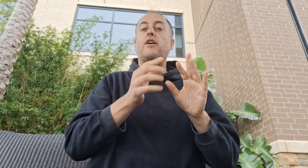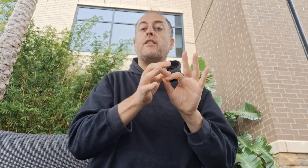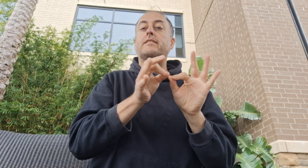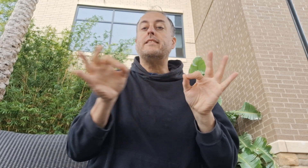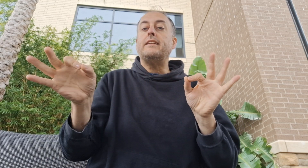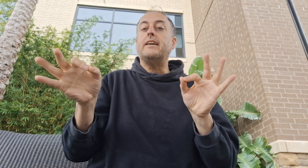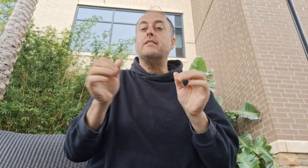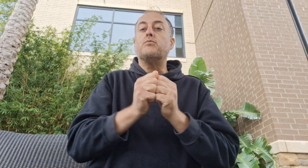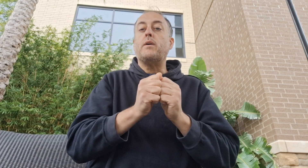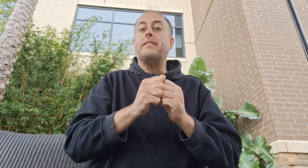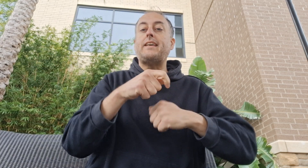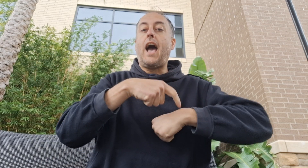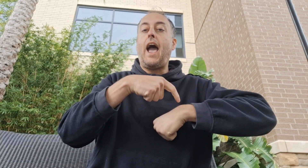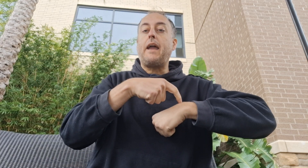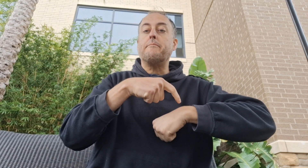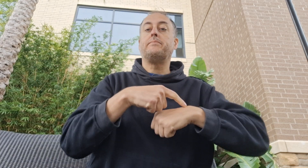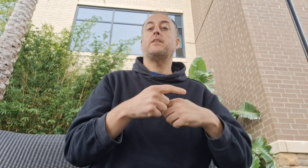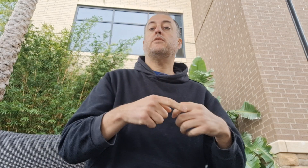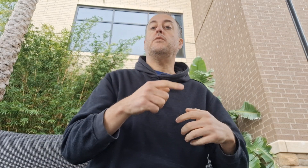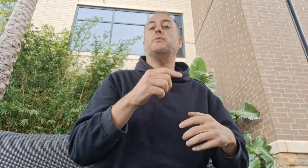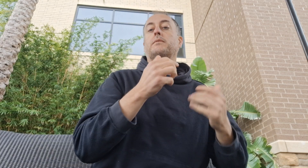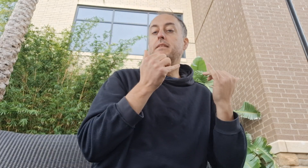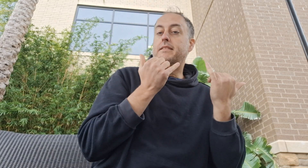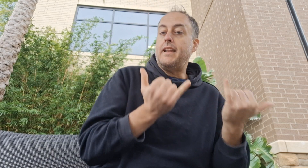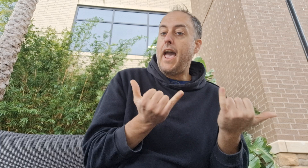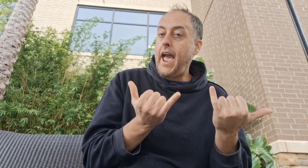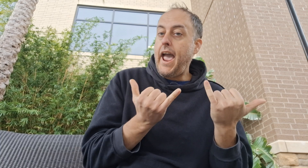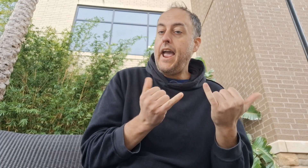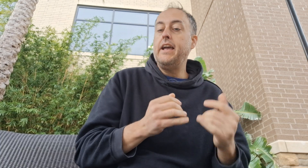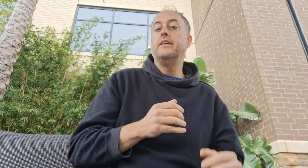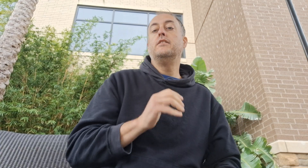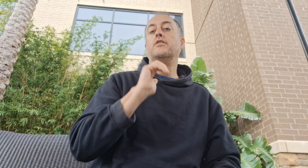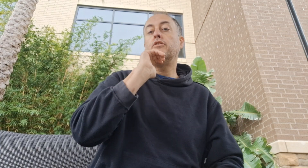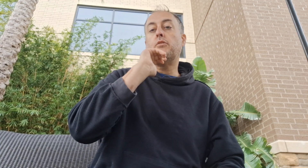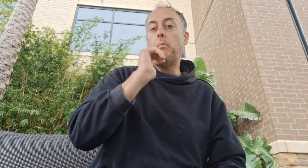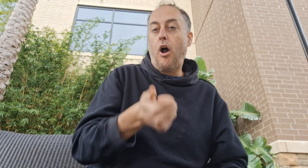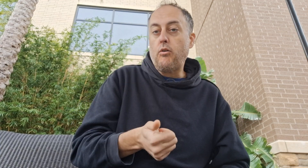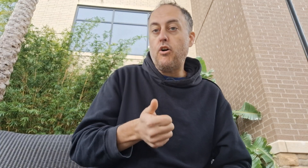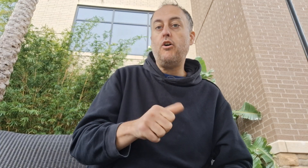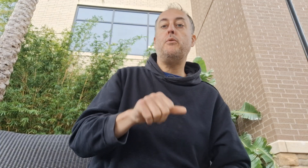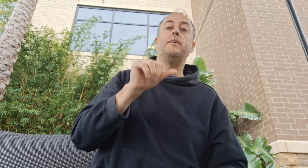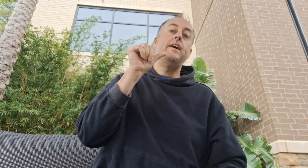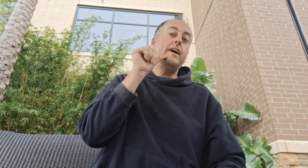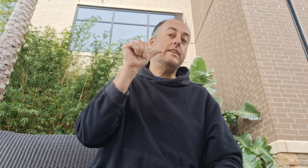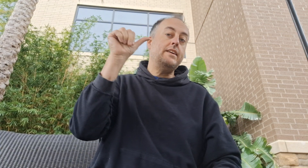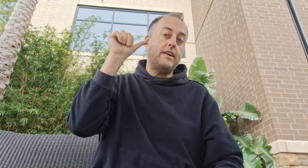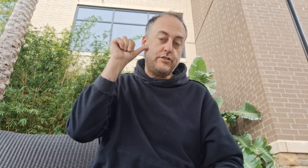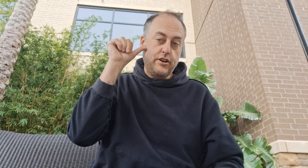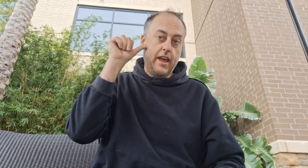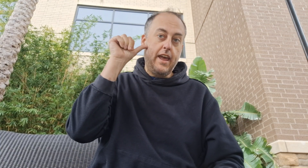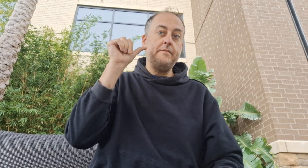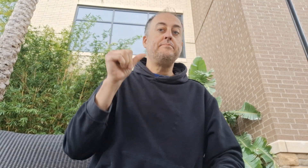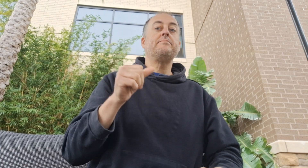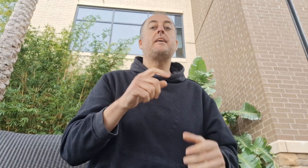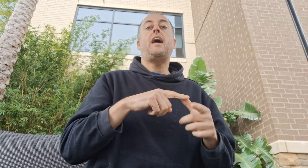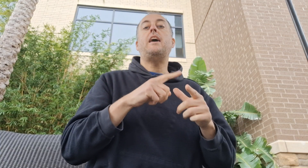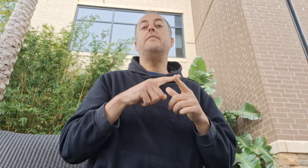a sentence with time. So today, tomorrow, yesterday, and